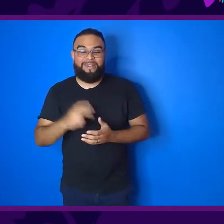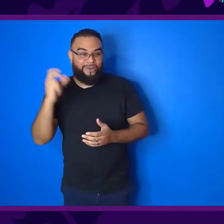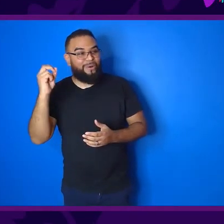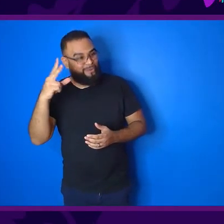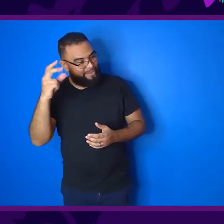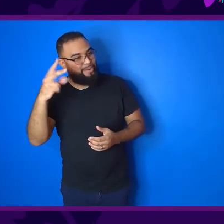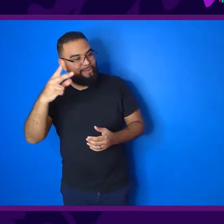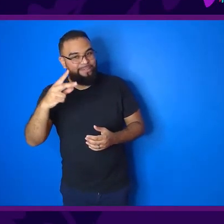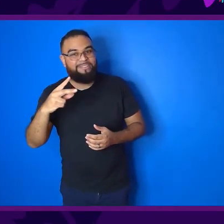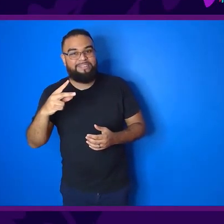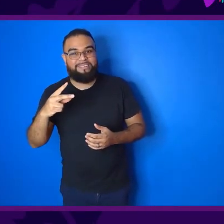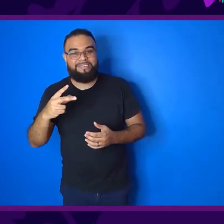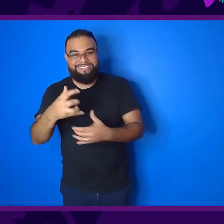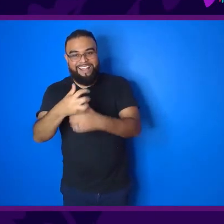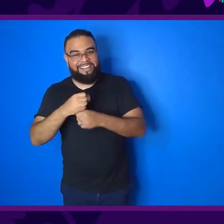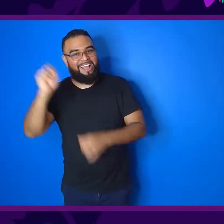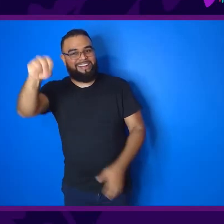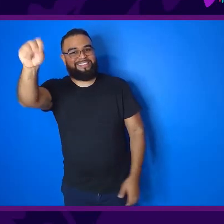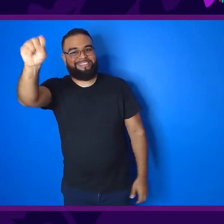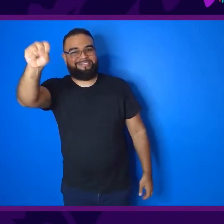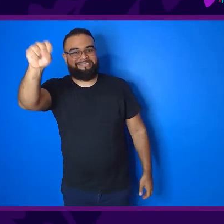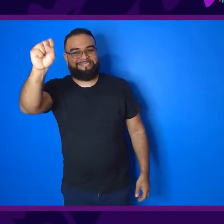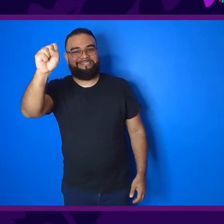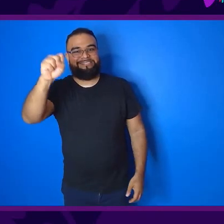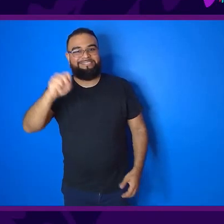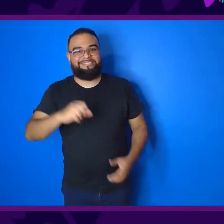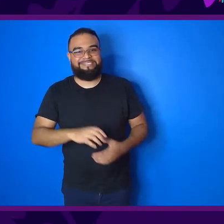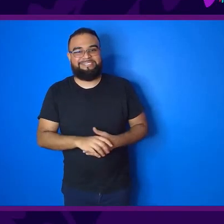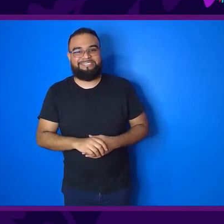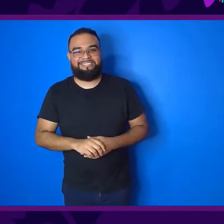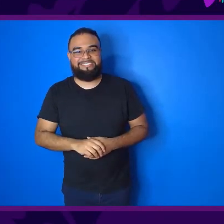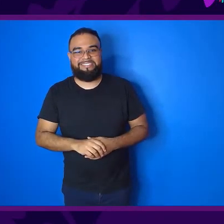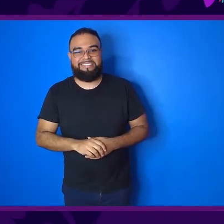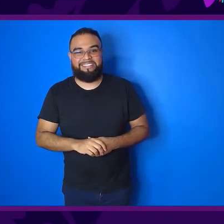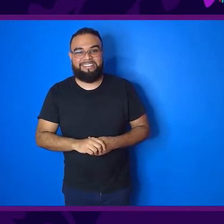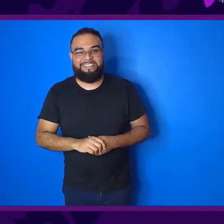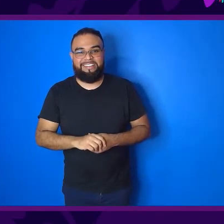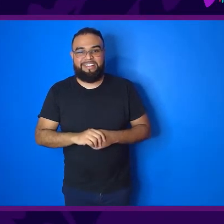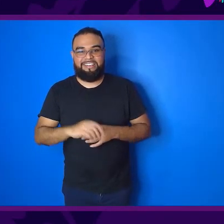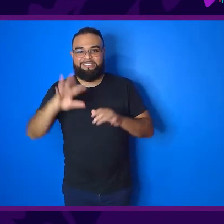Unwrap it. Okay. There you go.